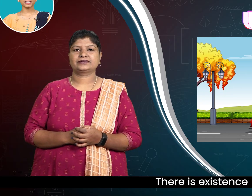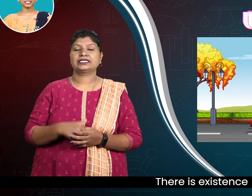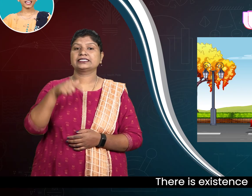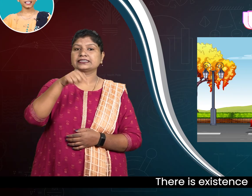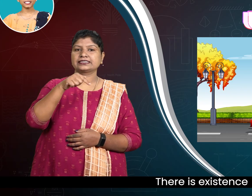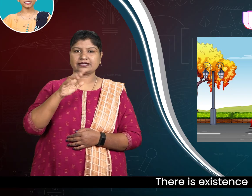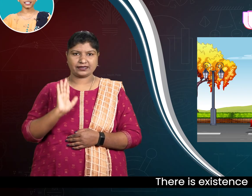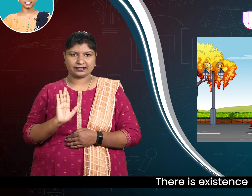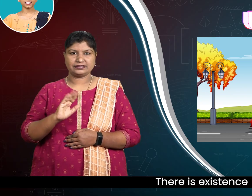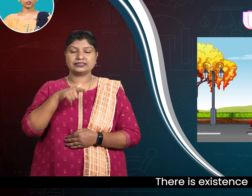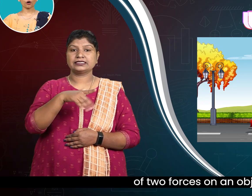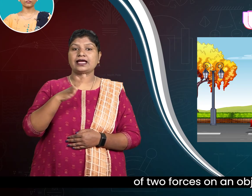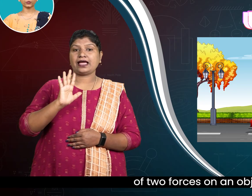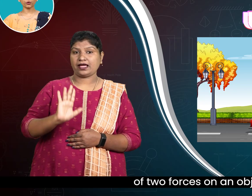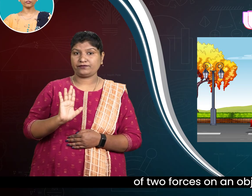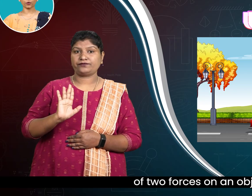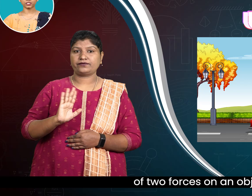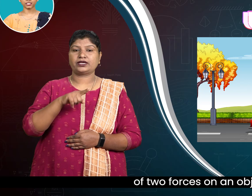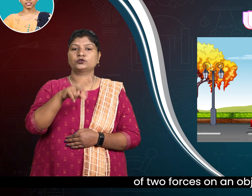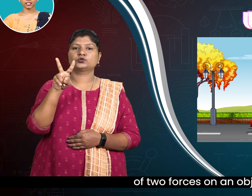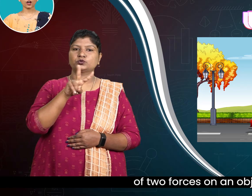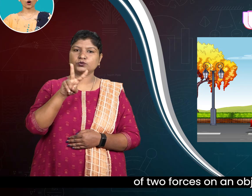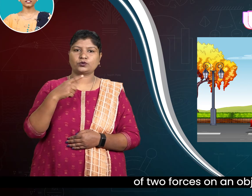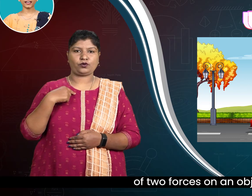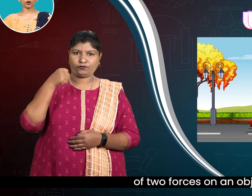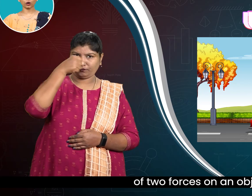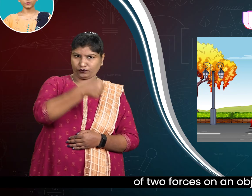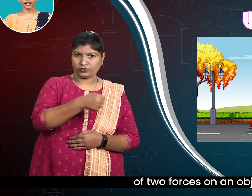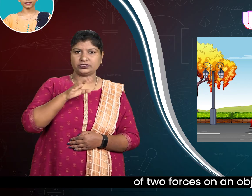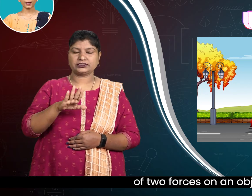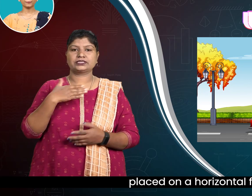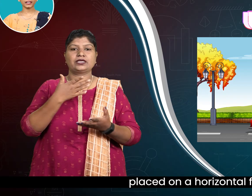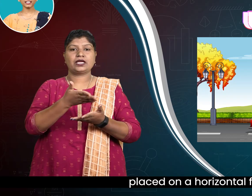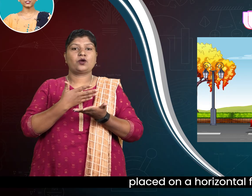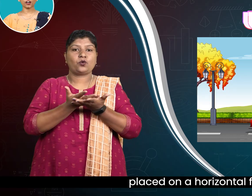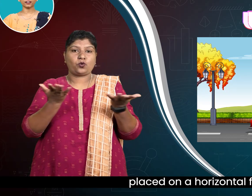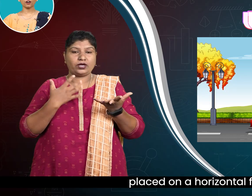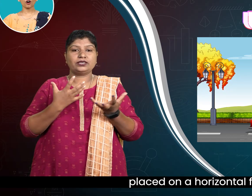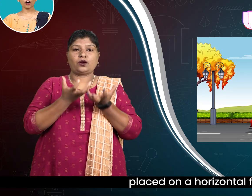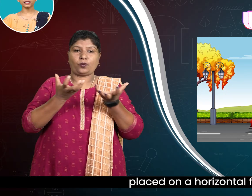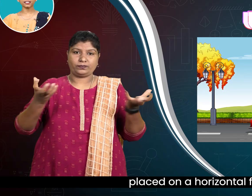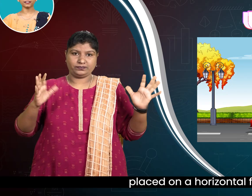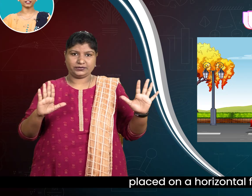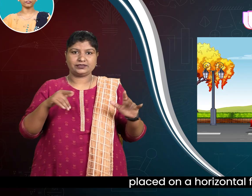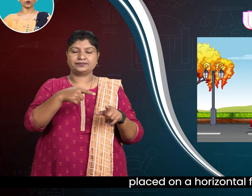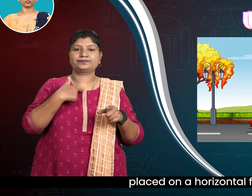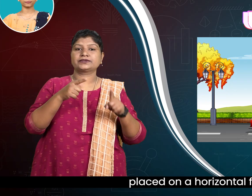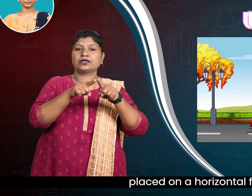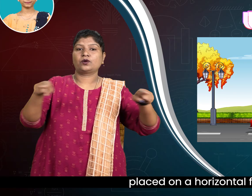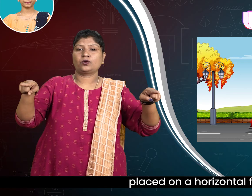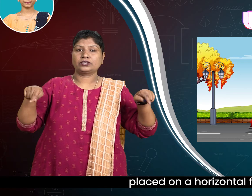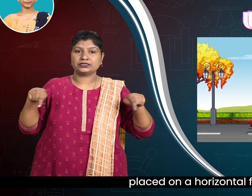There is existence of two forces on an object placed on a horizontal